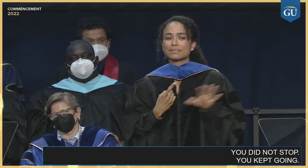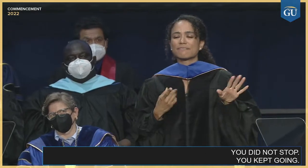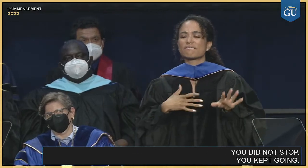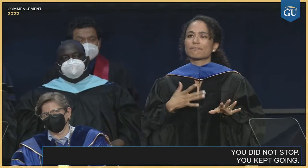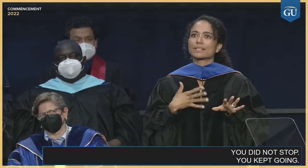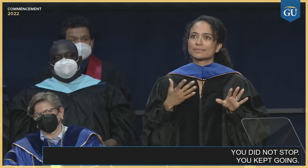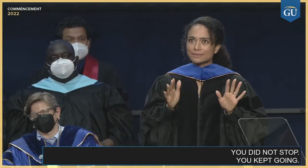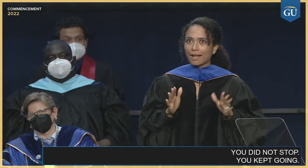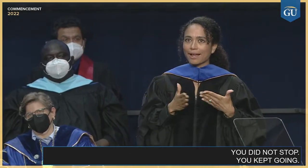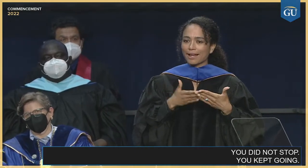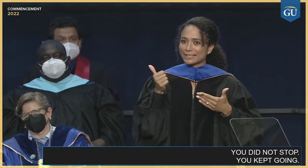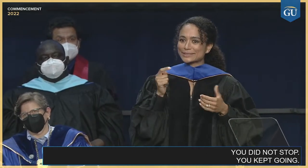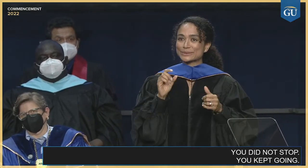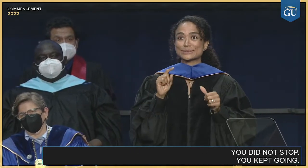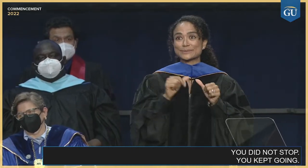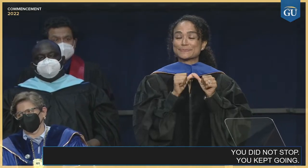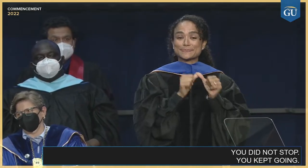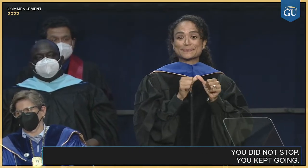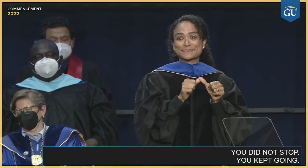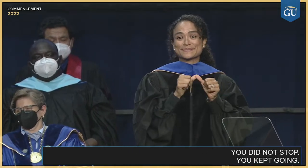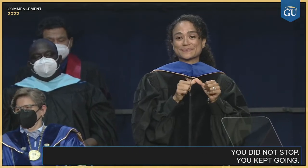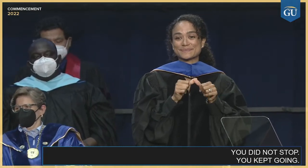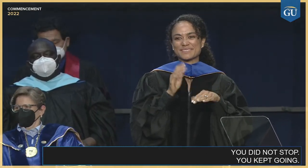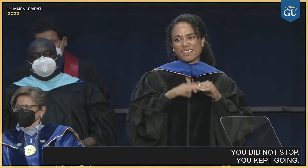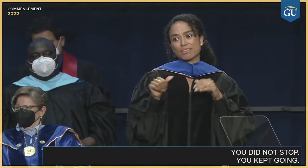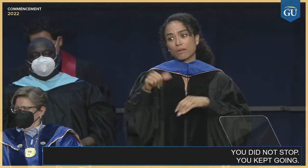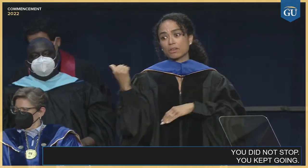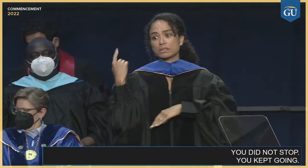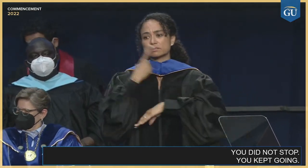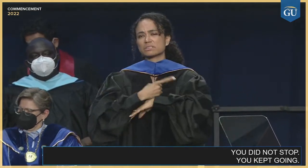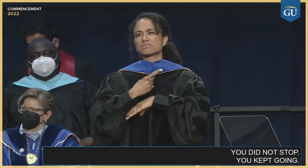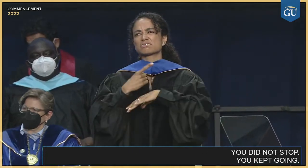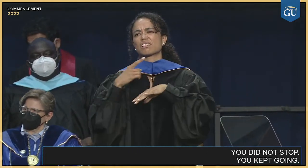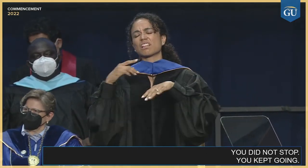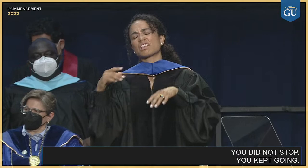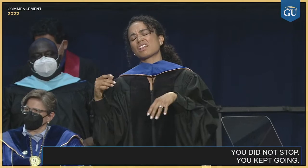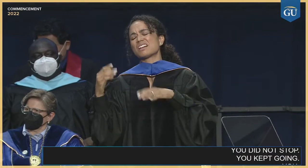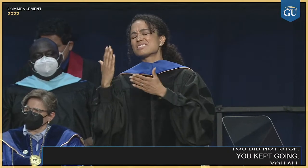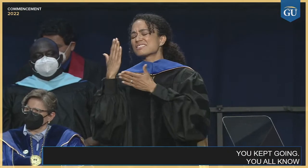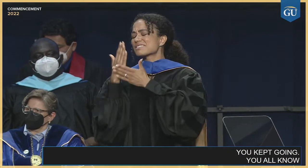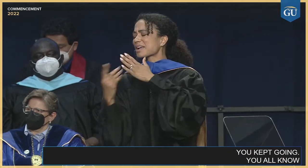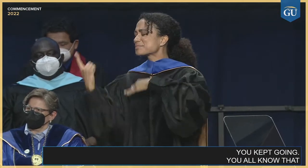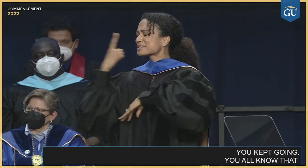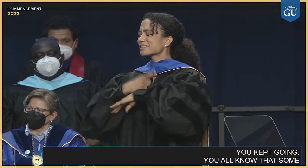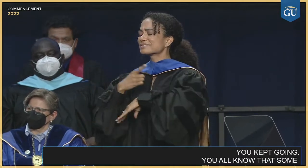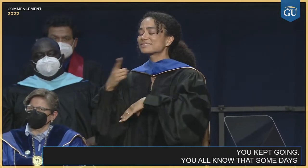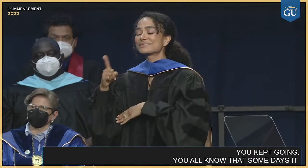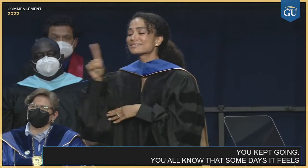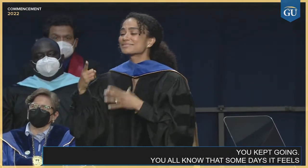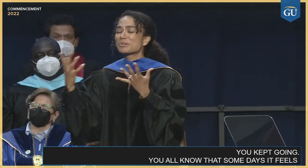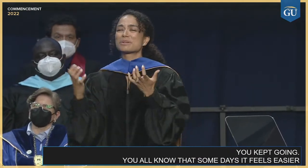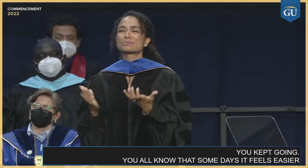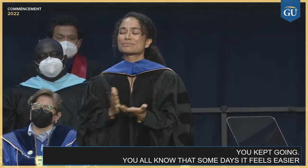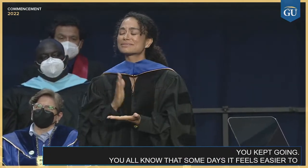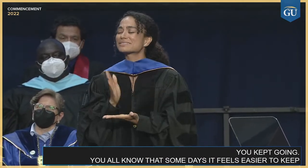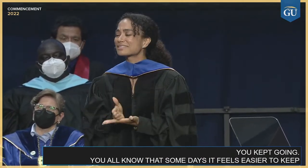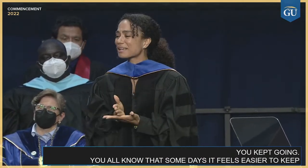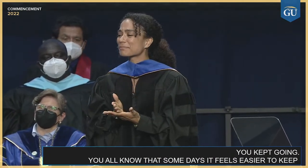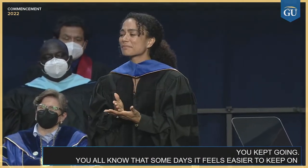You all know that some days it feels easier to keep on going than it might feel on other days. And some